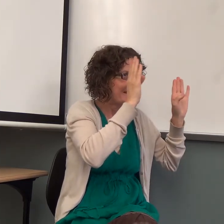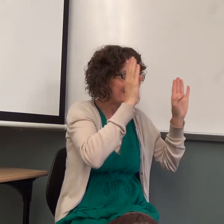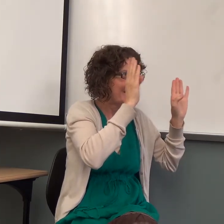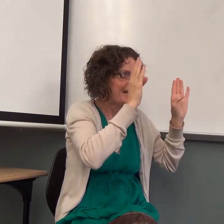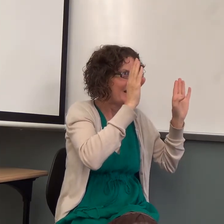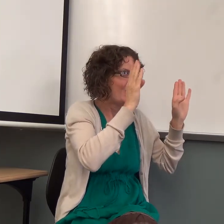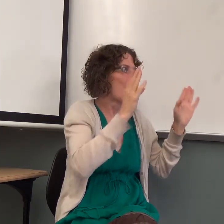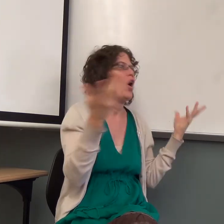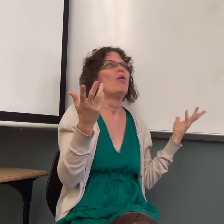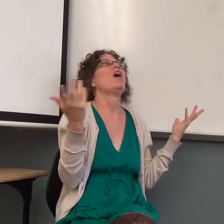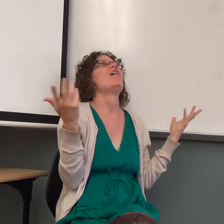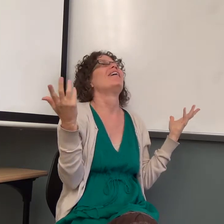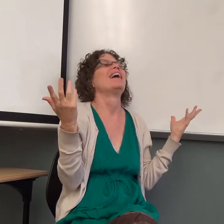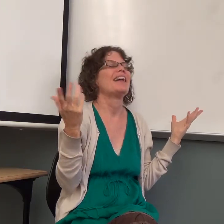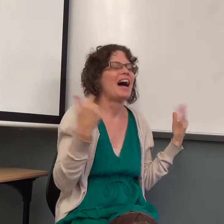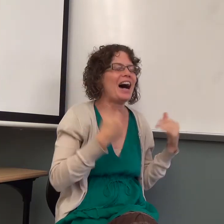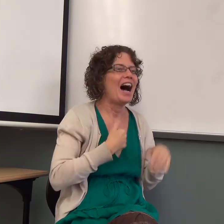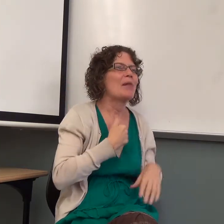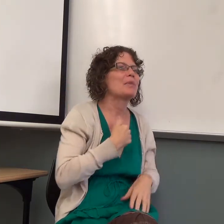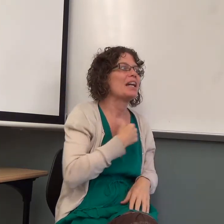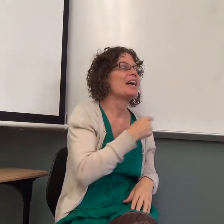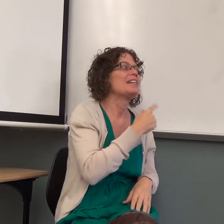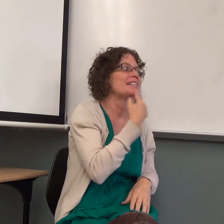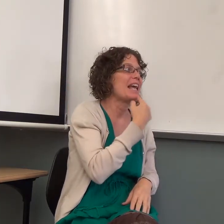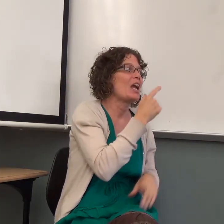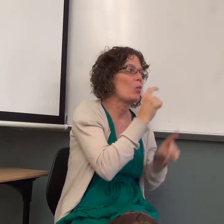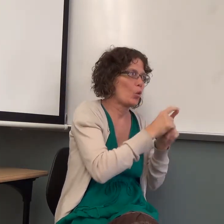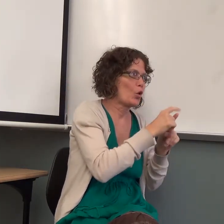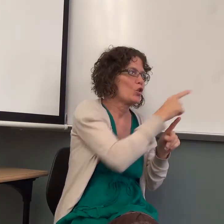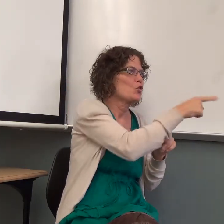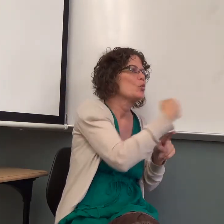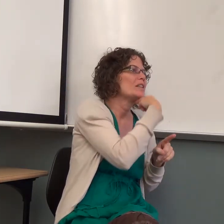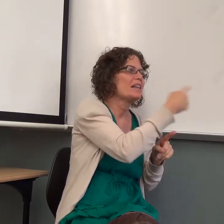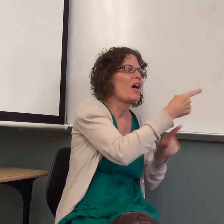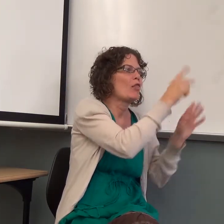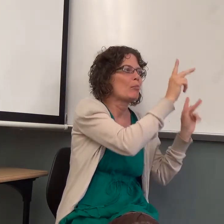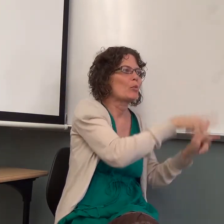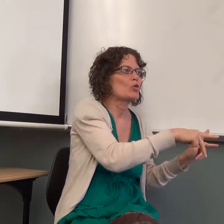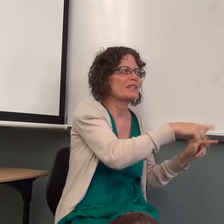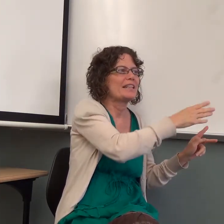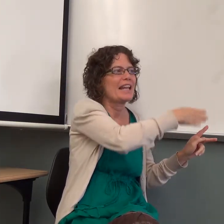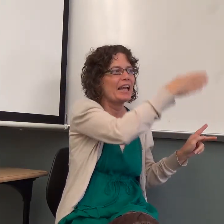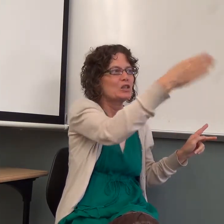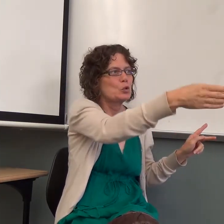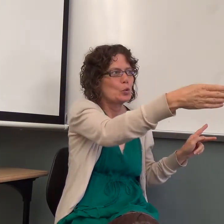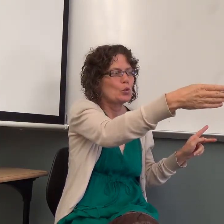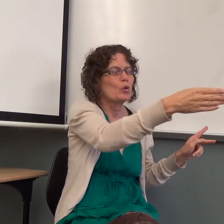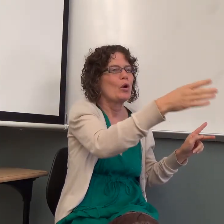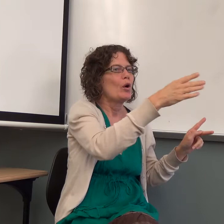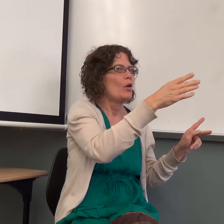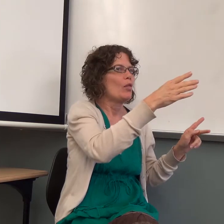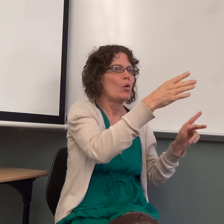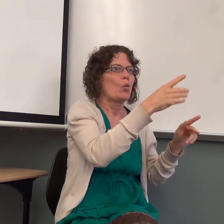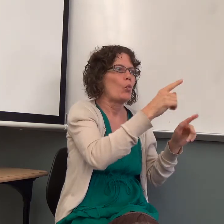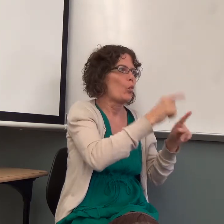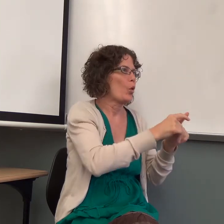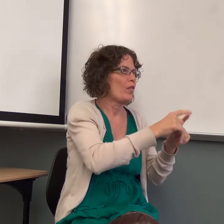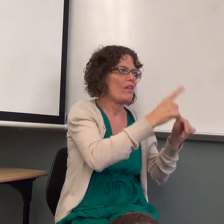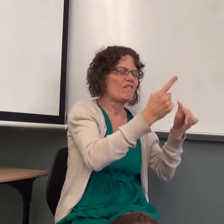I'm going to say a word, and then you're going to tell the person next to you the word that first comes to mind. So if I said